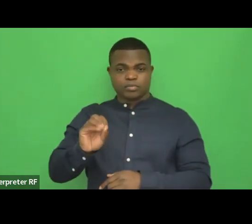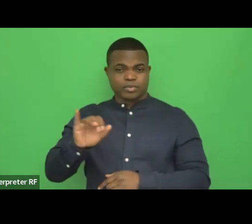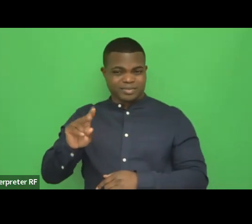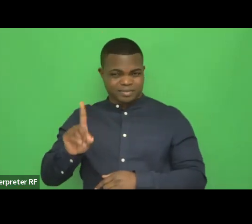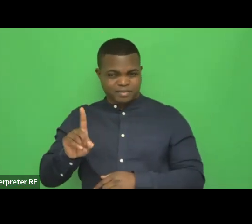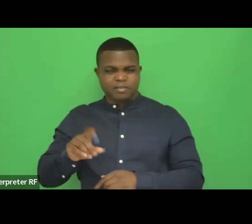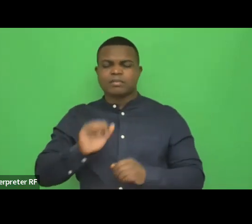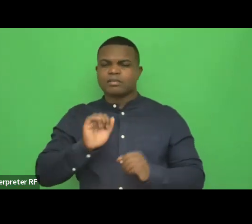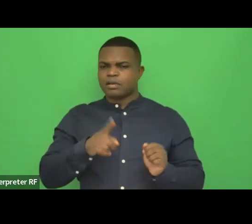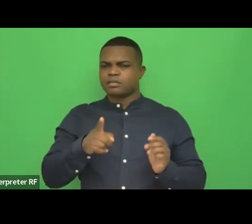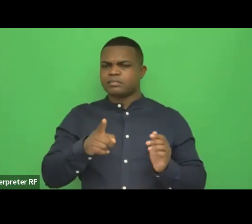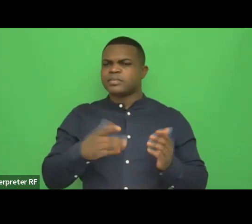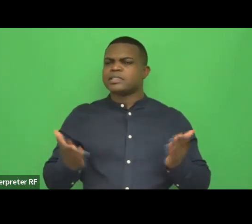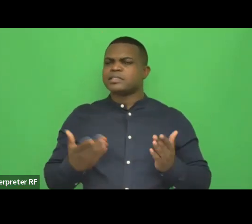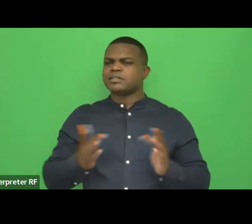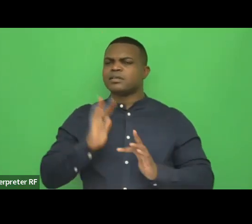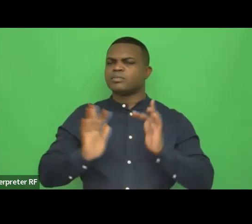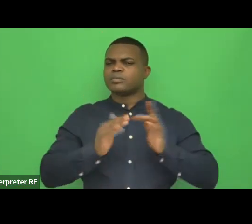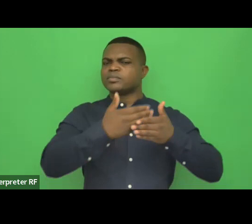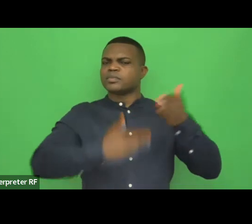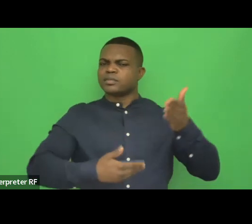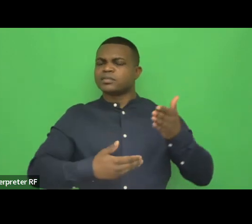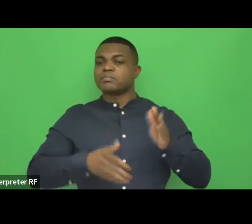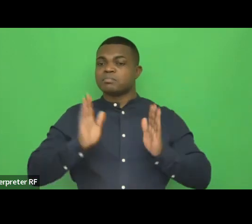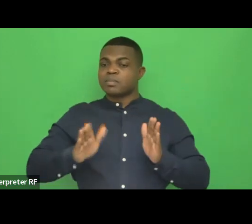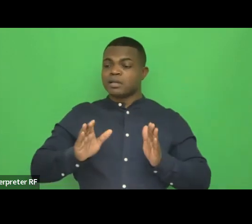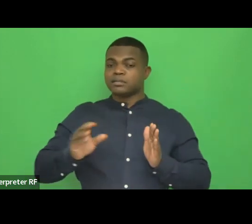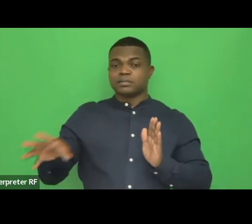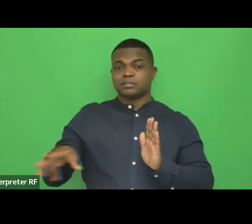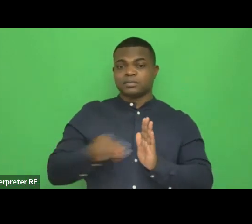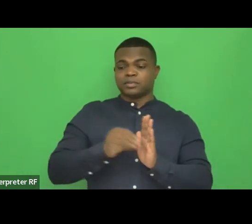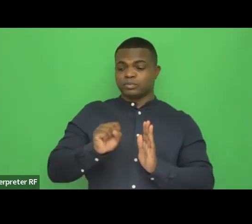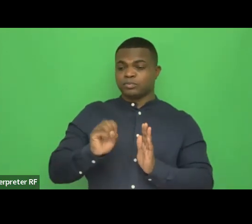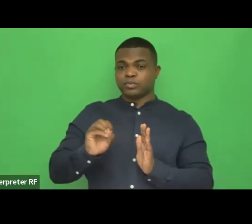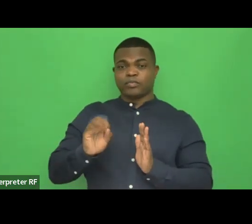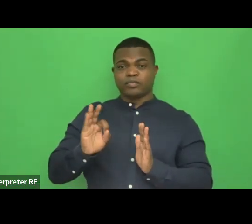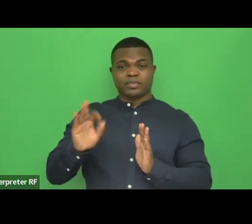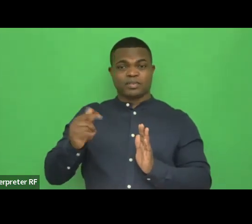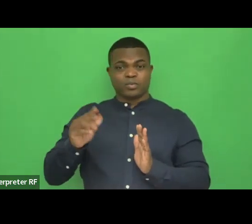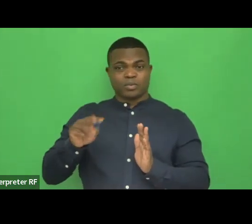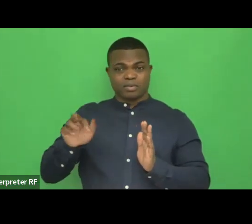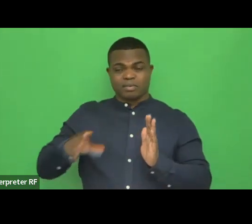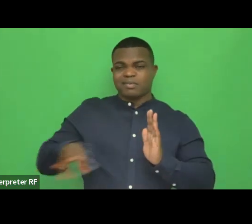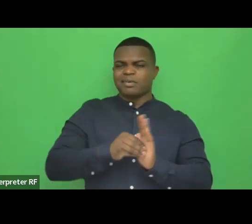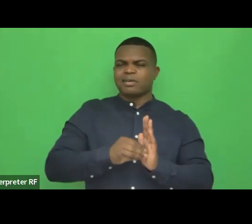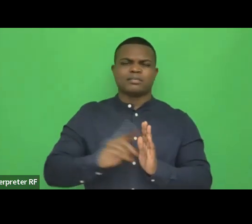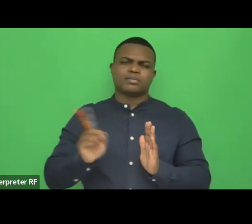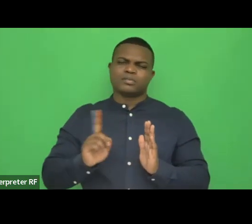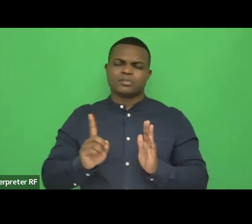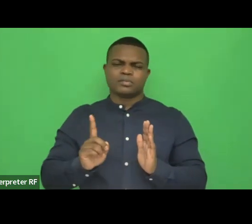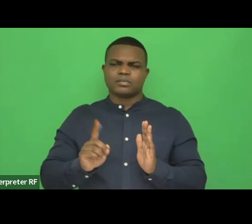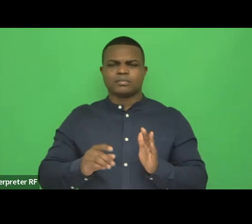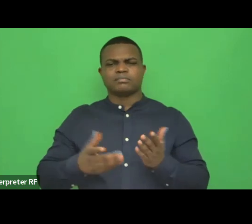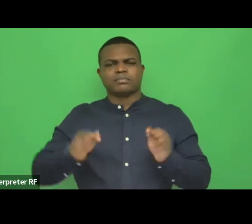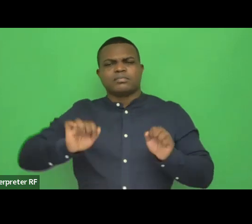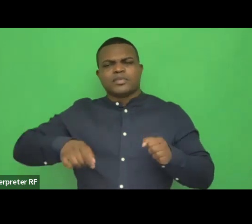using their great solution called their vanilla reader, just to try that out. and they have that technology and